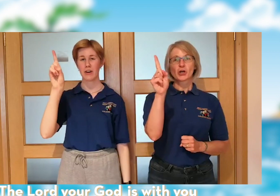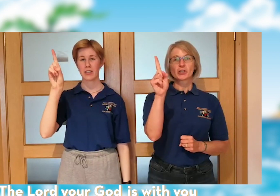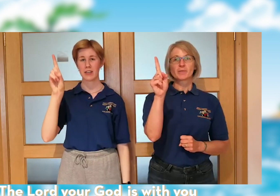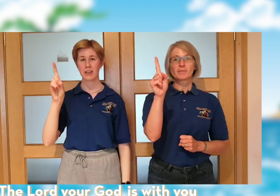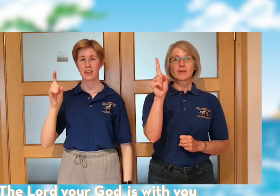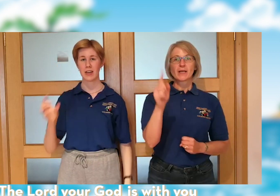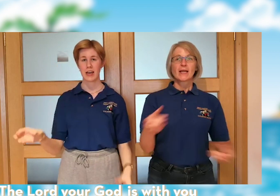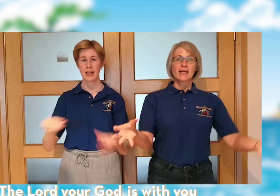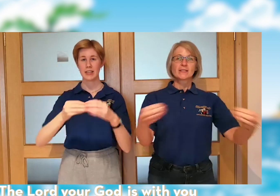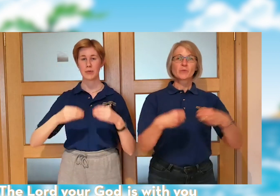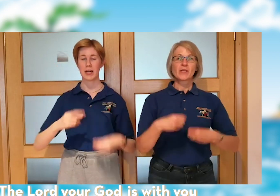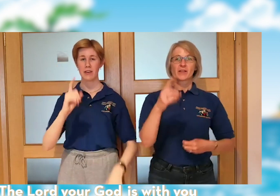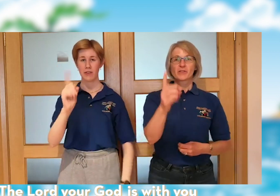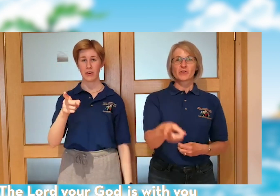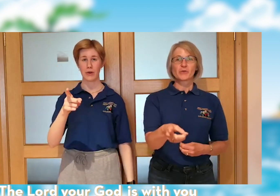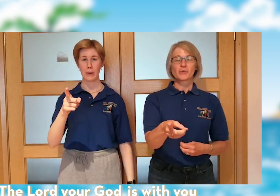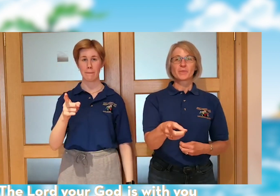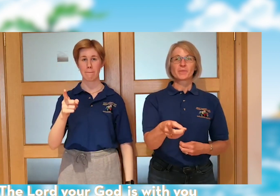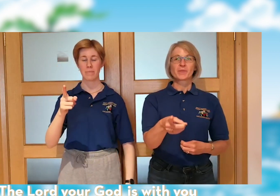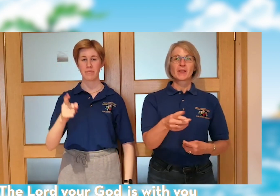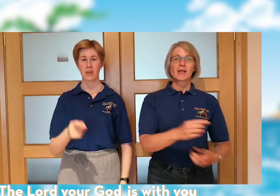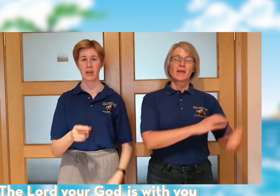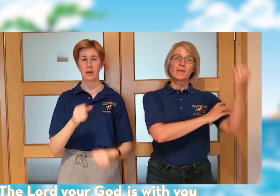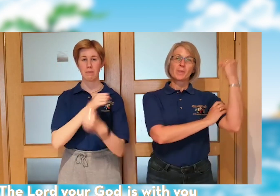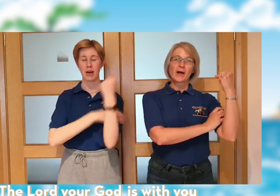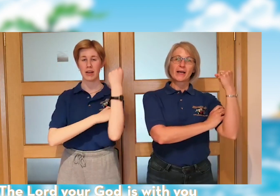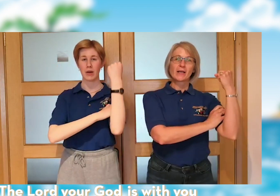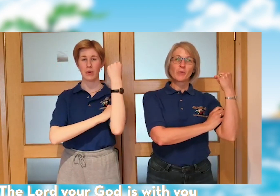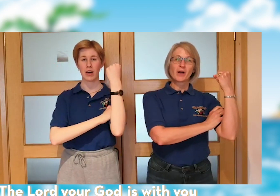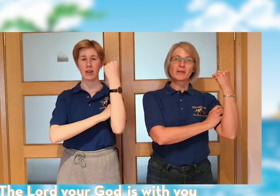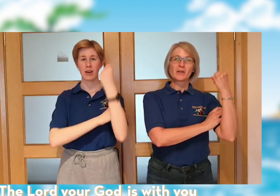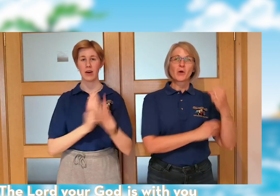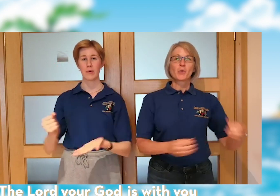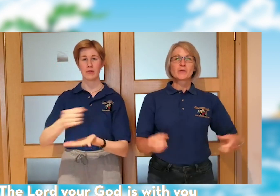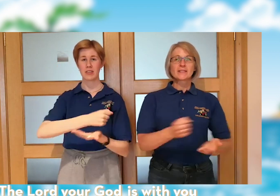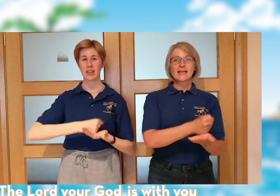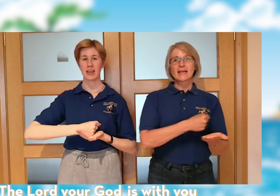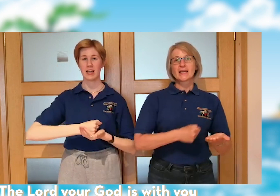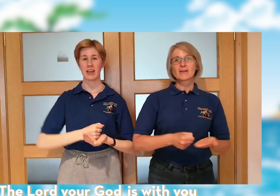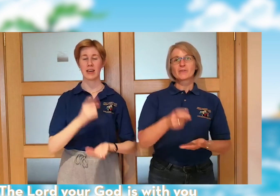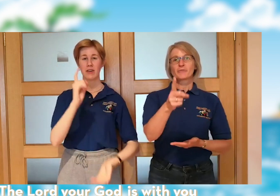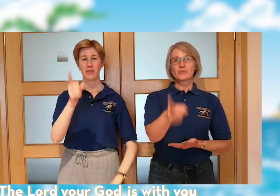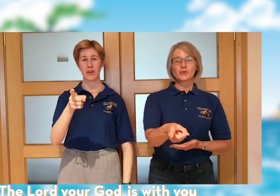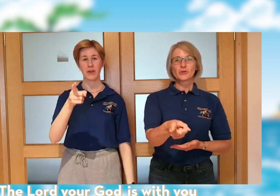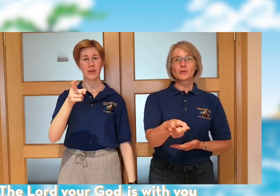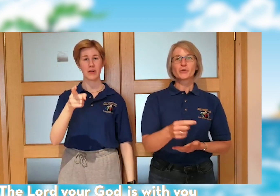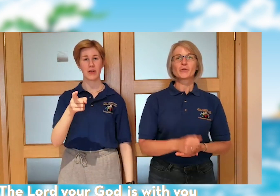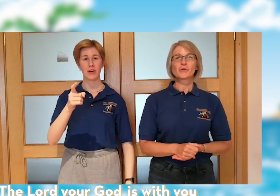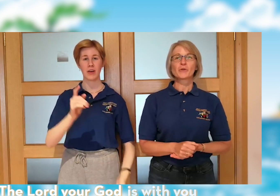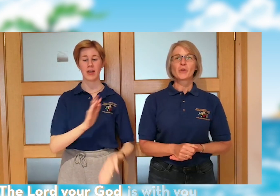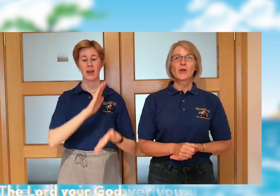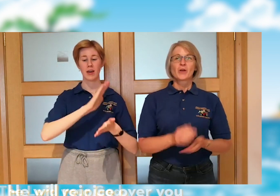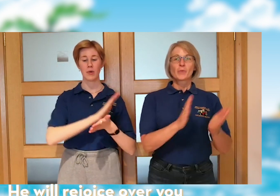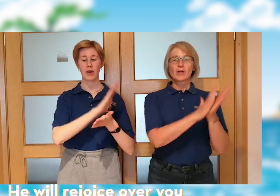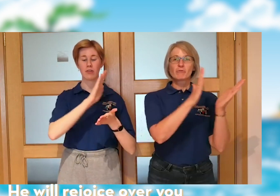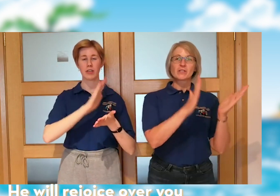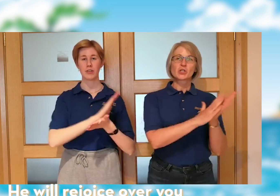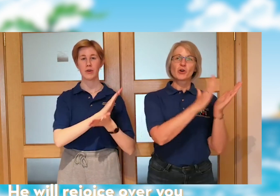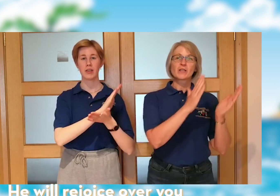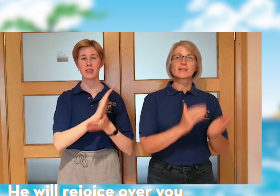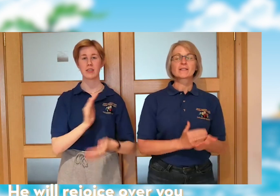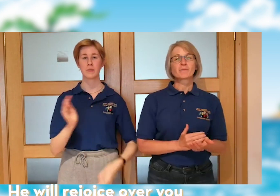Your God is with you, the mighty one will save you. He